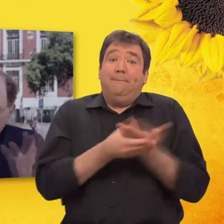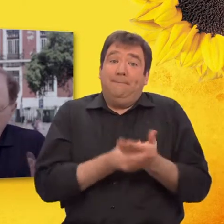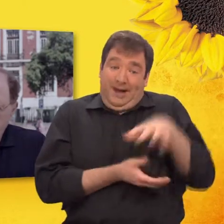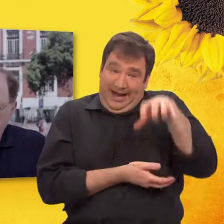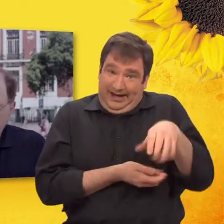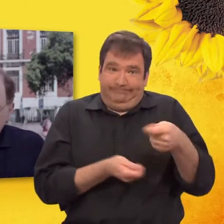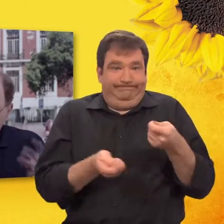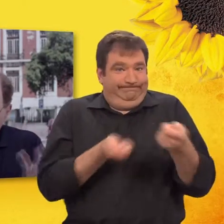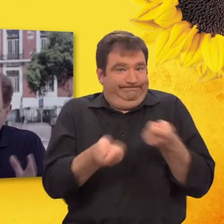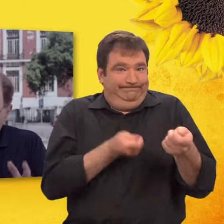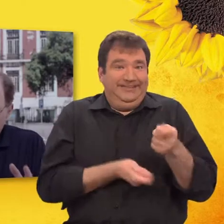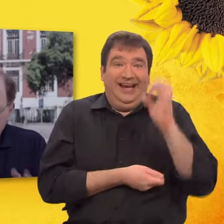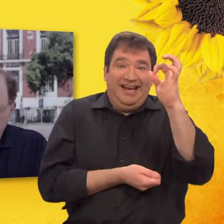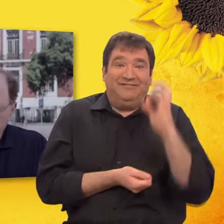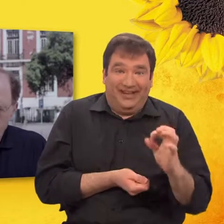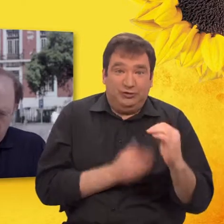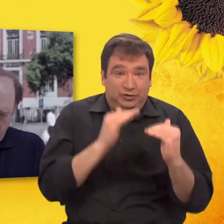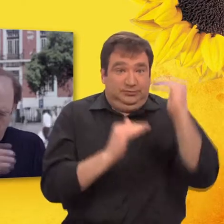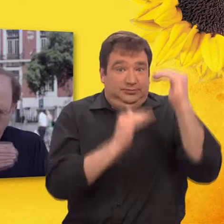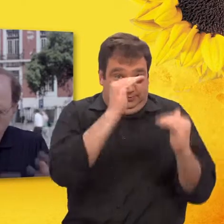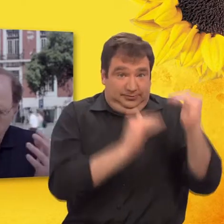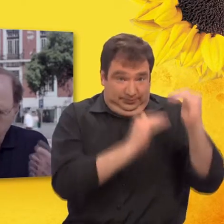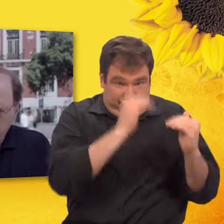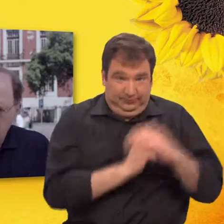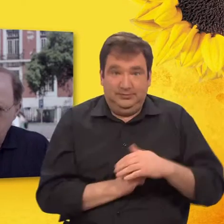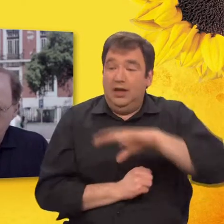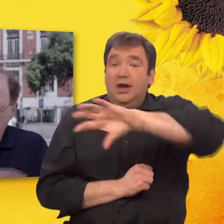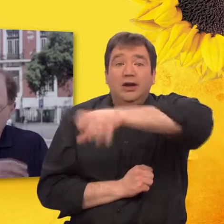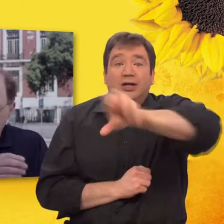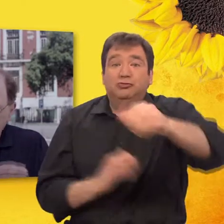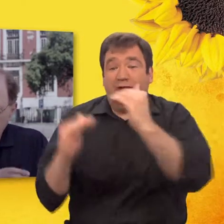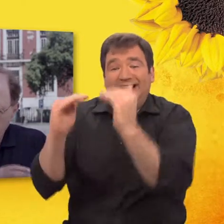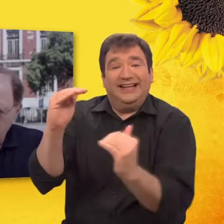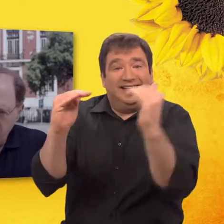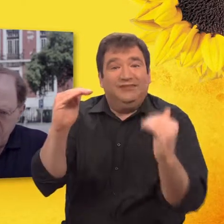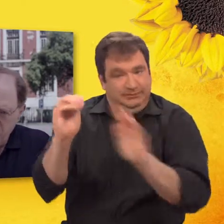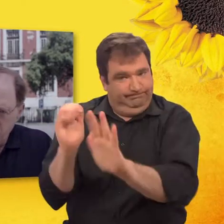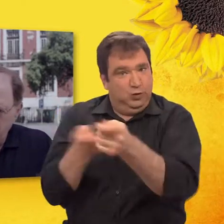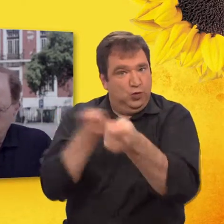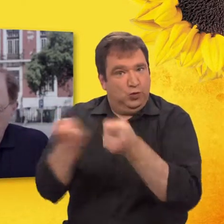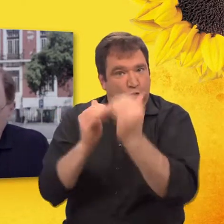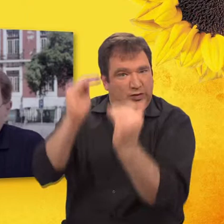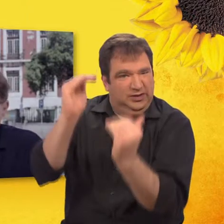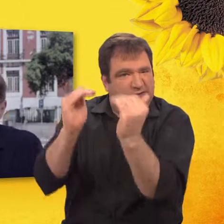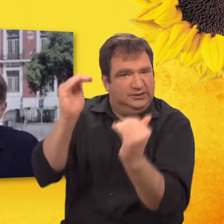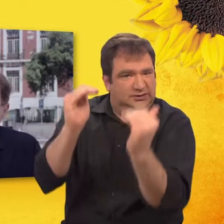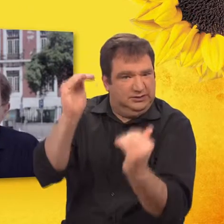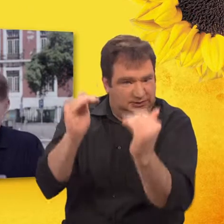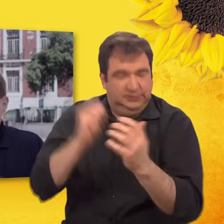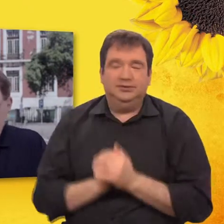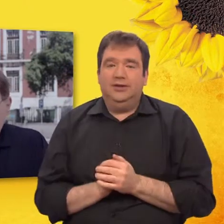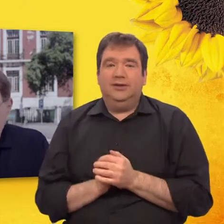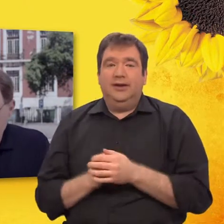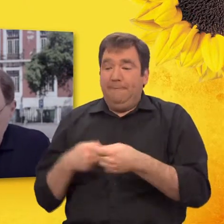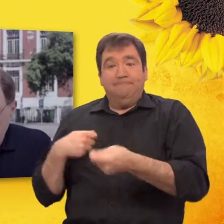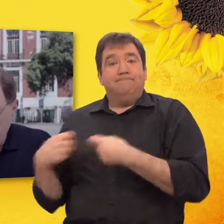And so the argument of the architects was, well, you have a central bank that controls inflation, and you have nation states that control their deficits,